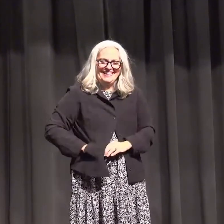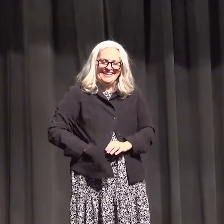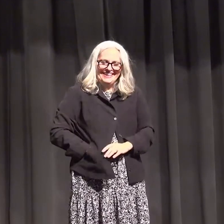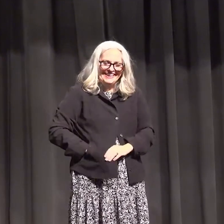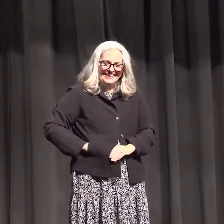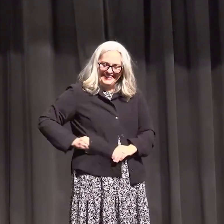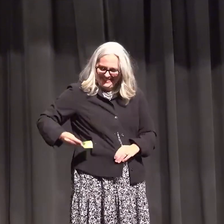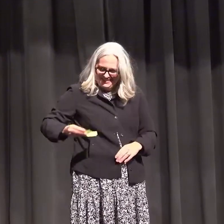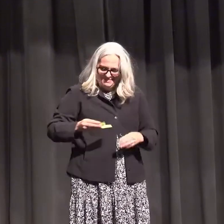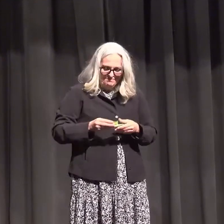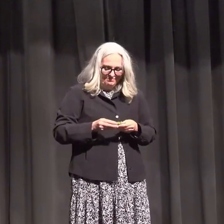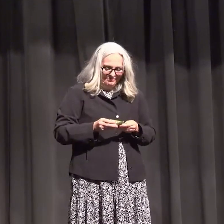Hold on one second.